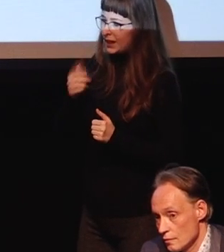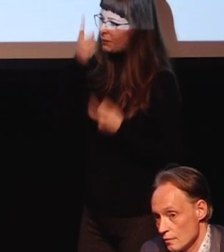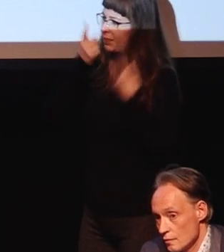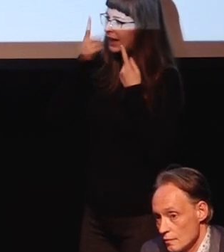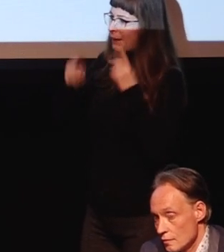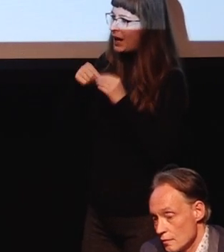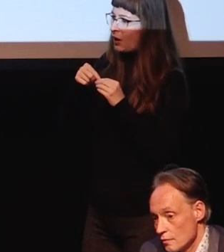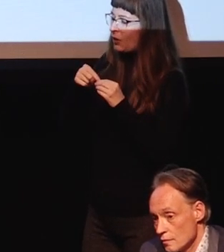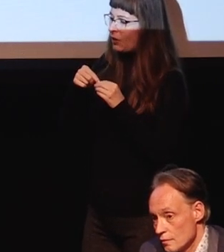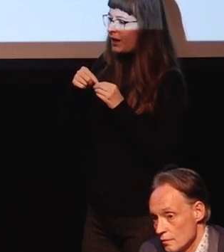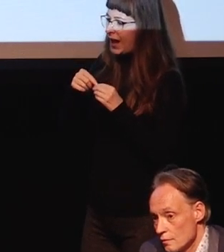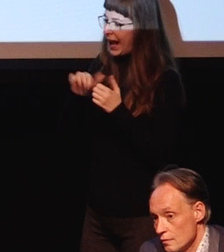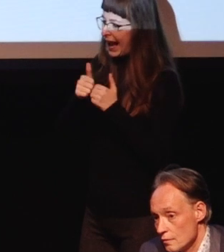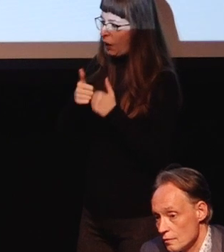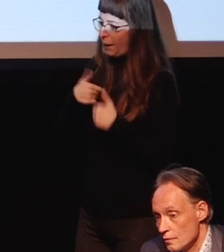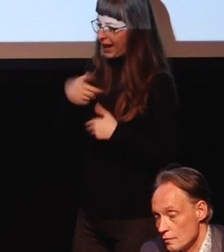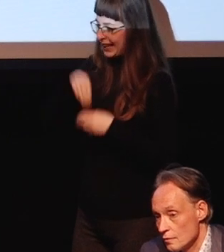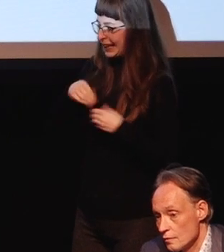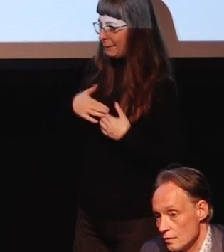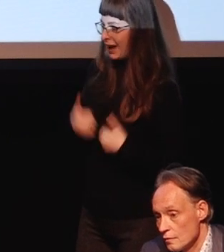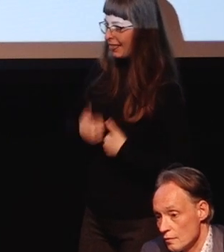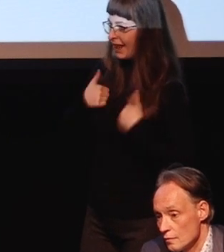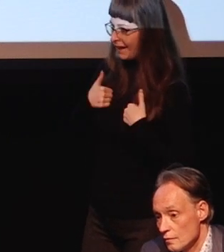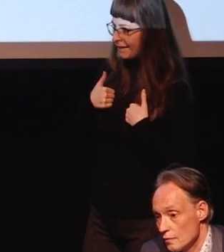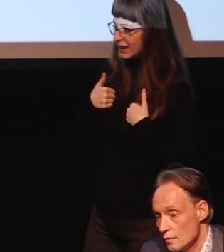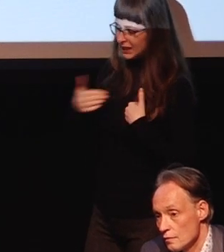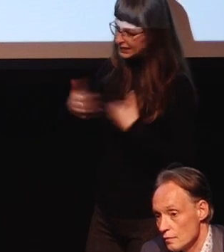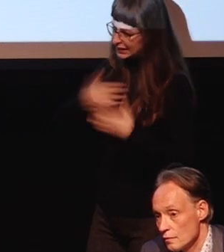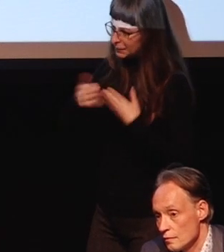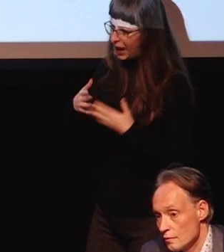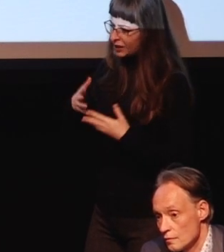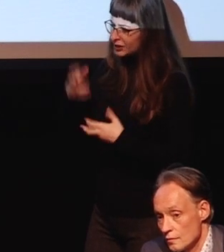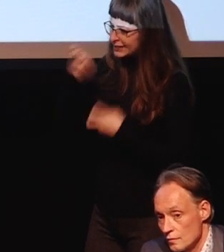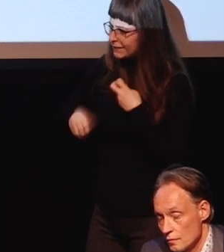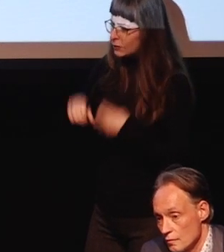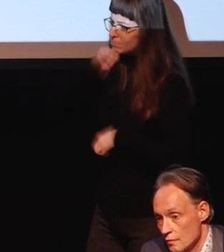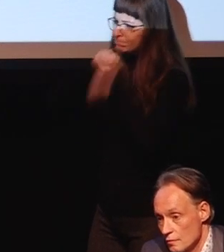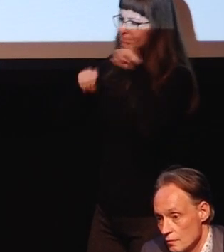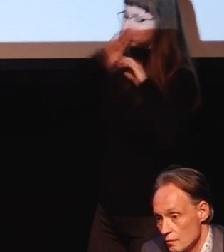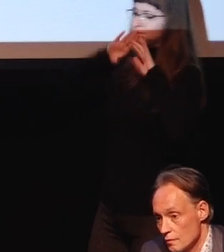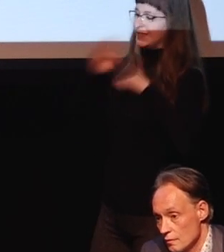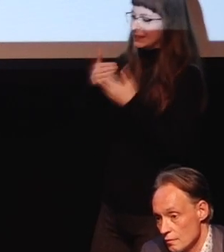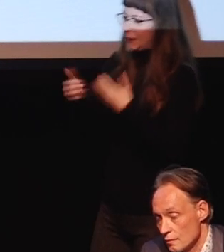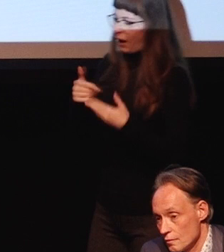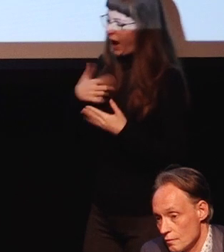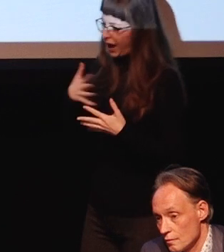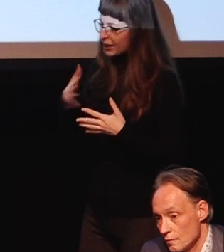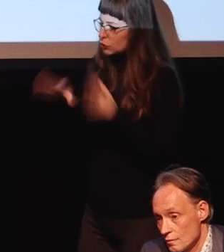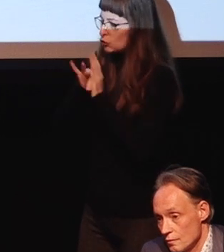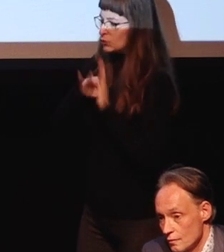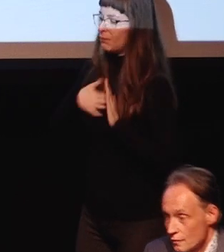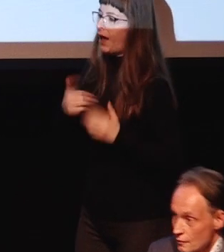and still choosing, no matter how difficult our reality may be, still choosing to live that life.